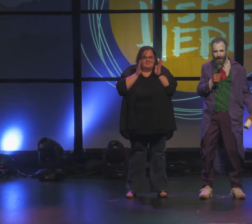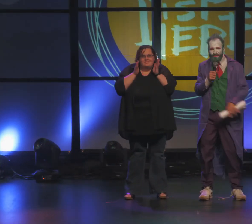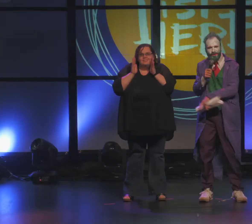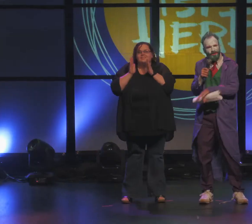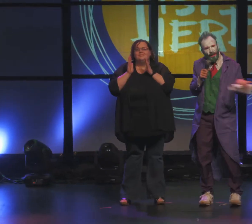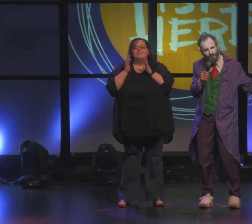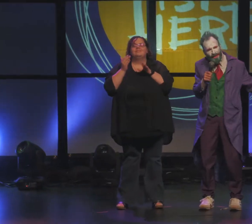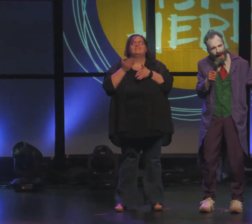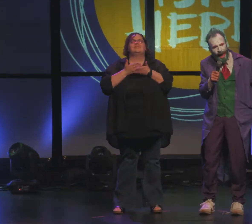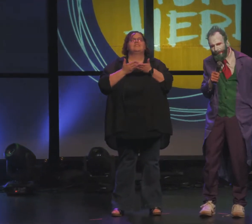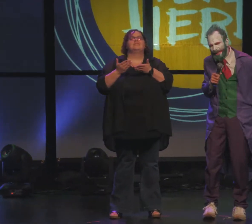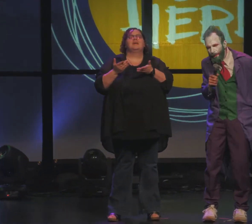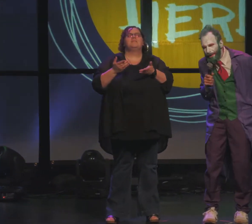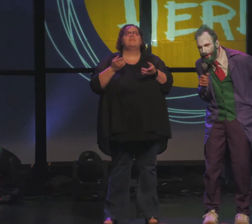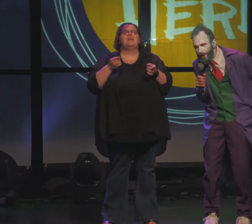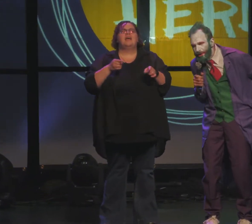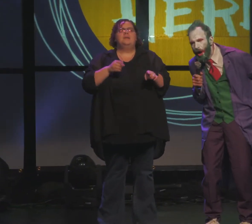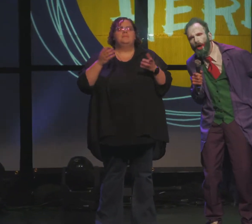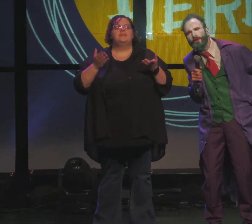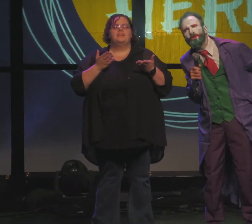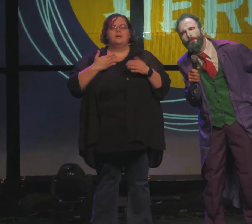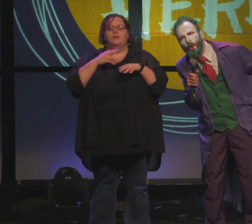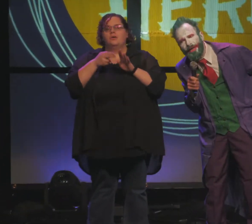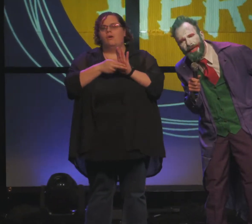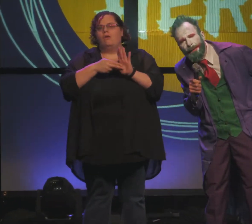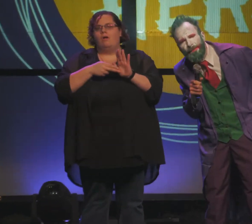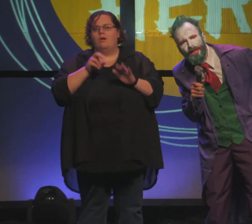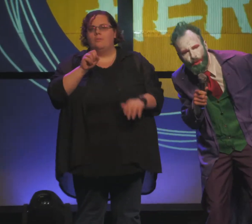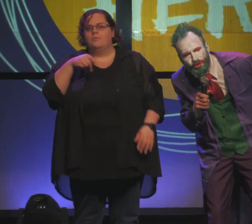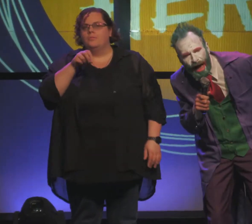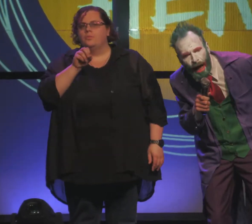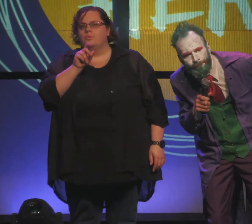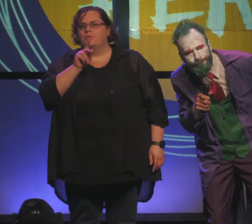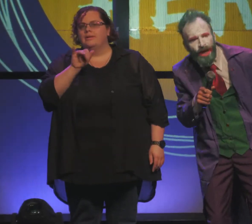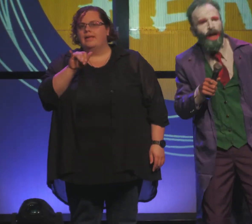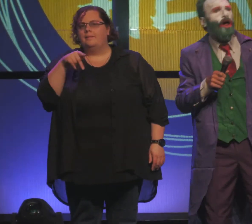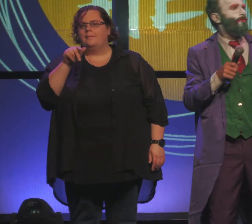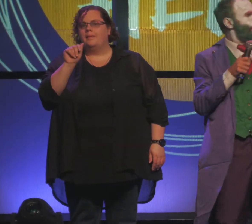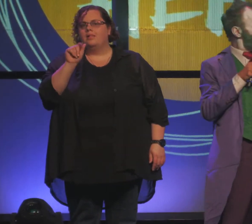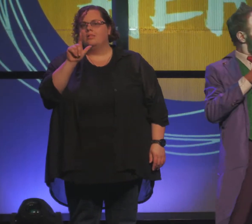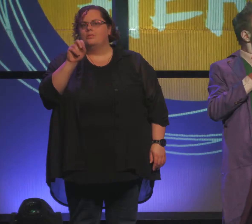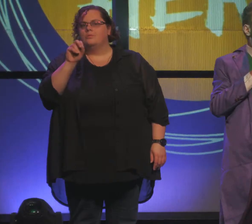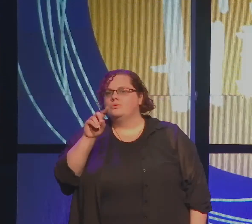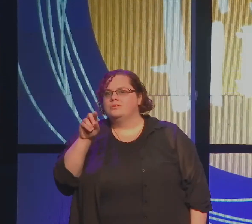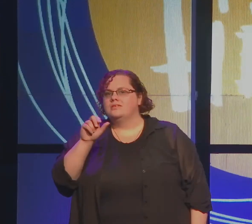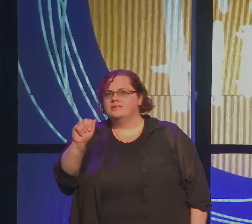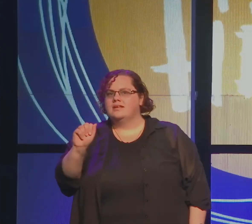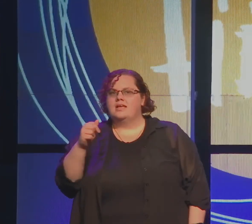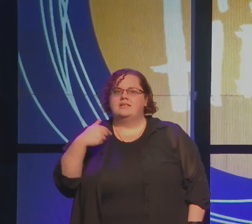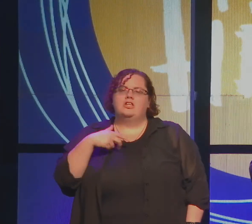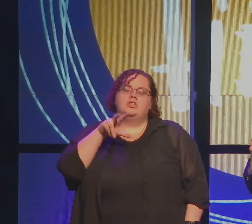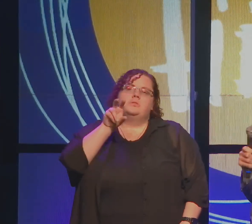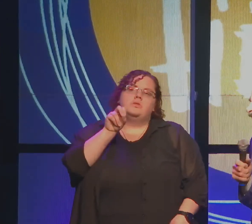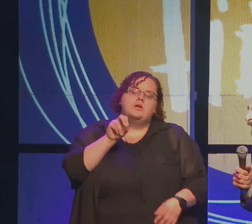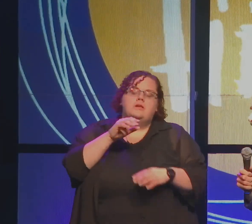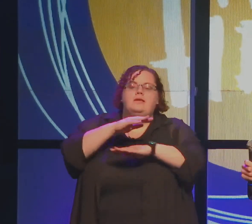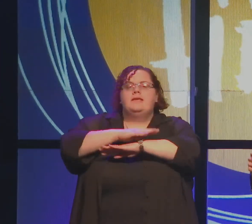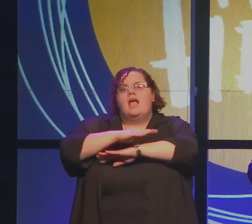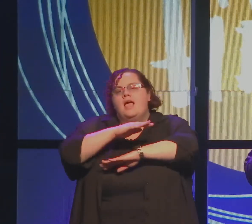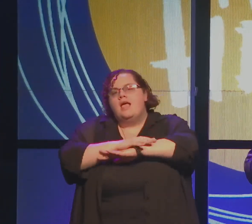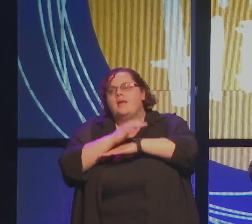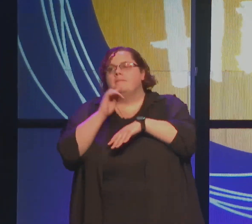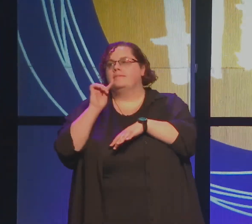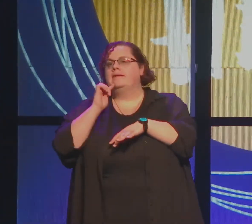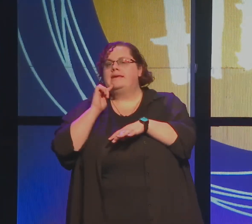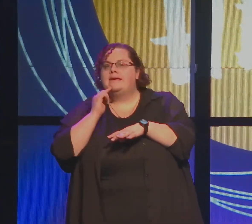closely. There's something happening around here called Spooky Palooza. 30 booths,